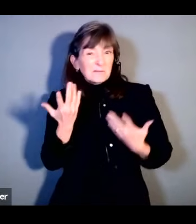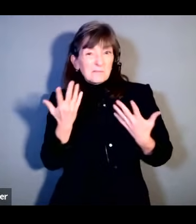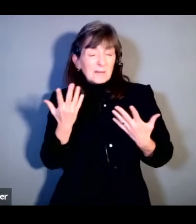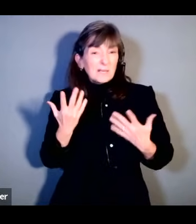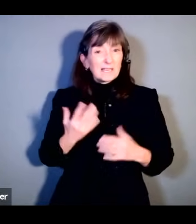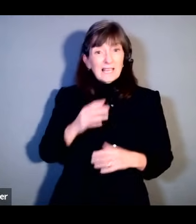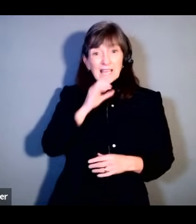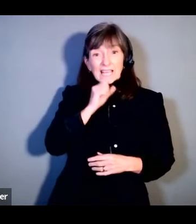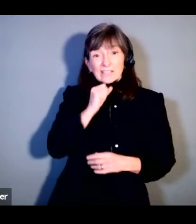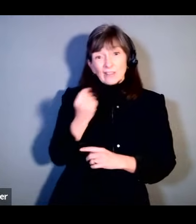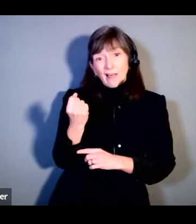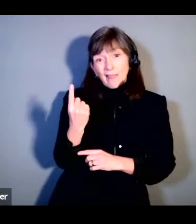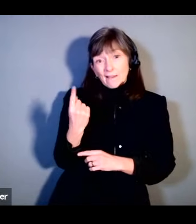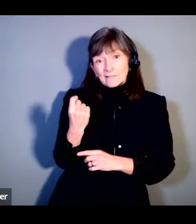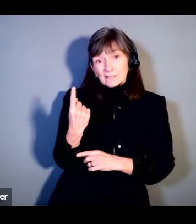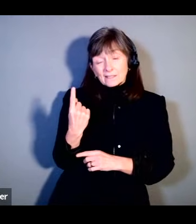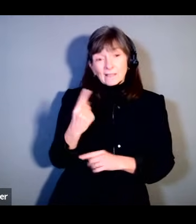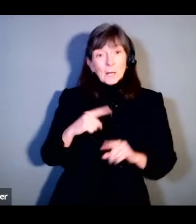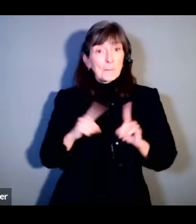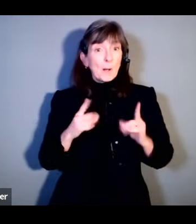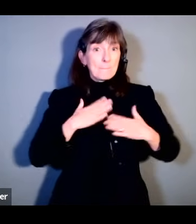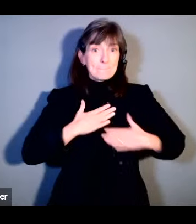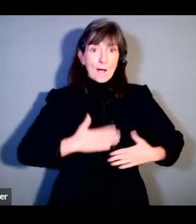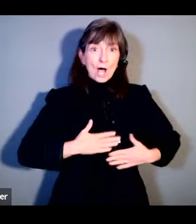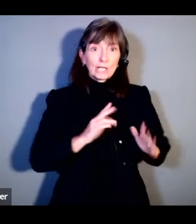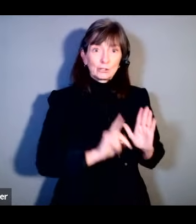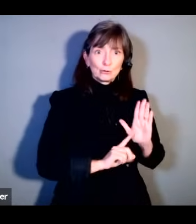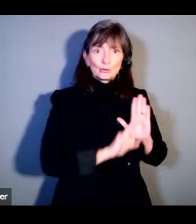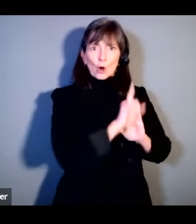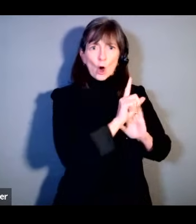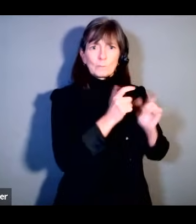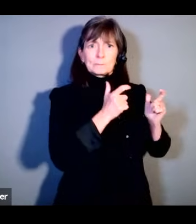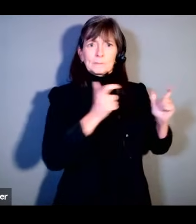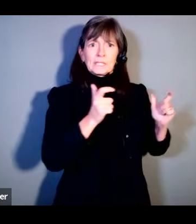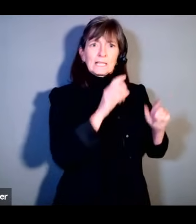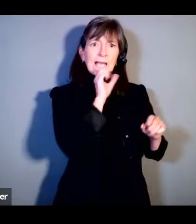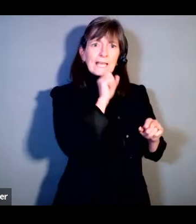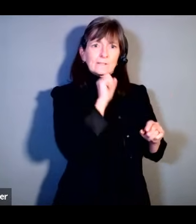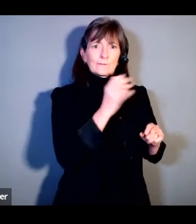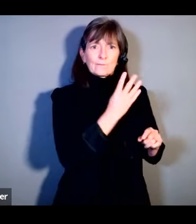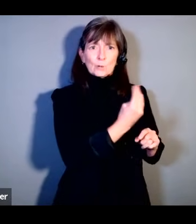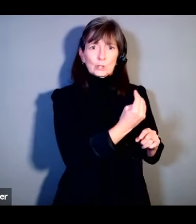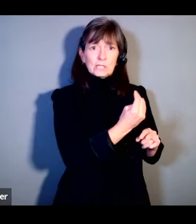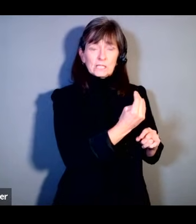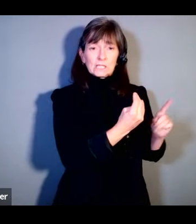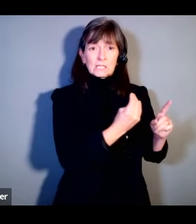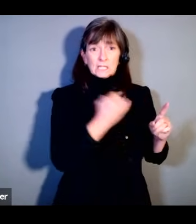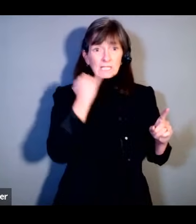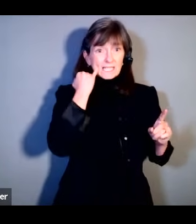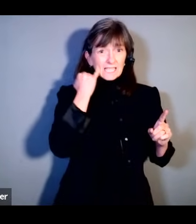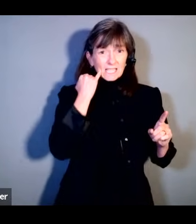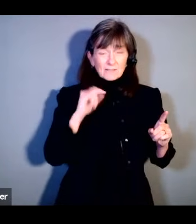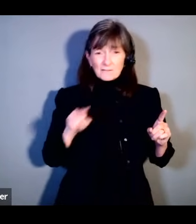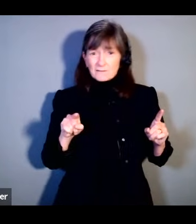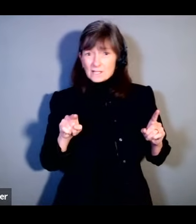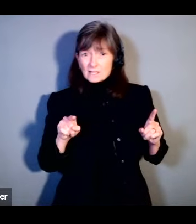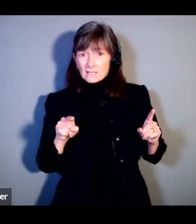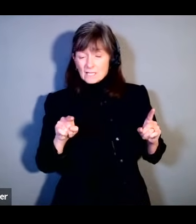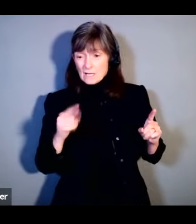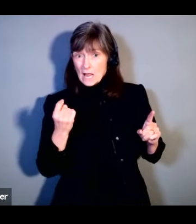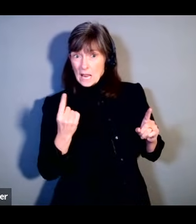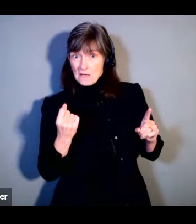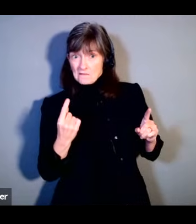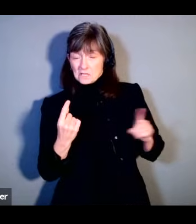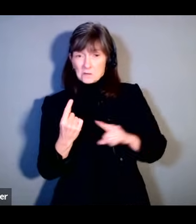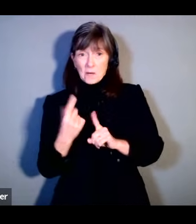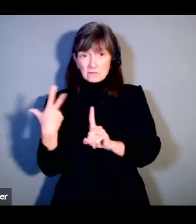physically they're as big as someone that's, say, 14, 15 years old, will they have the same level of protection if they have to get the smaller dose of the vaccine for the